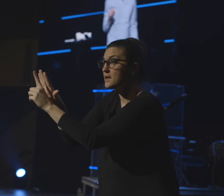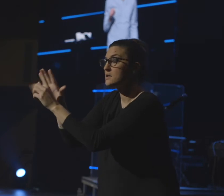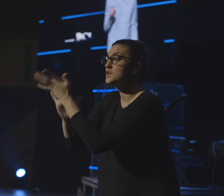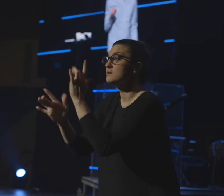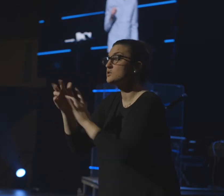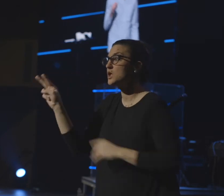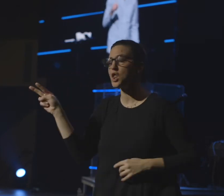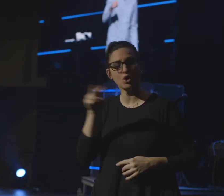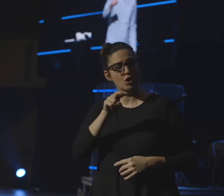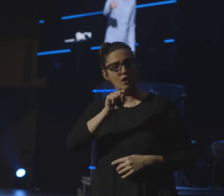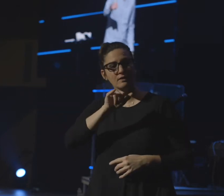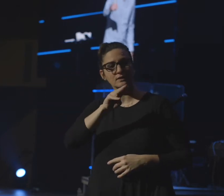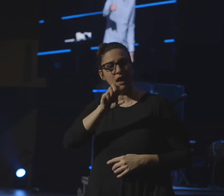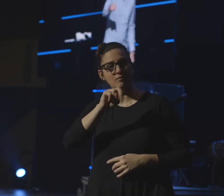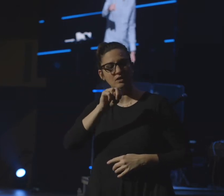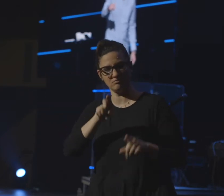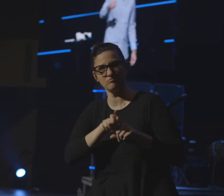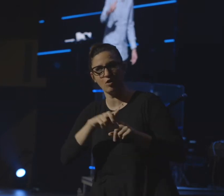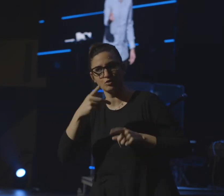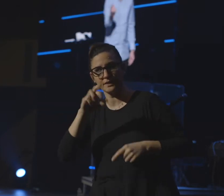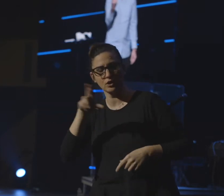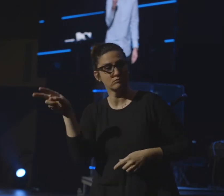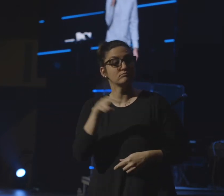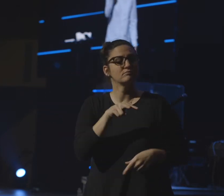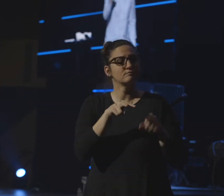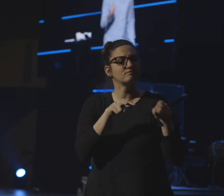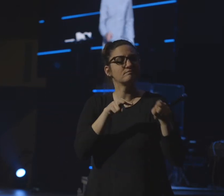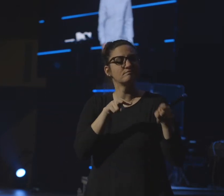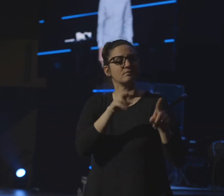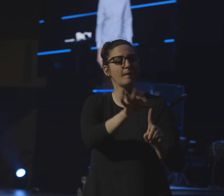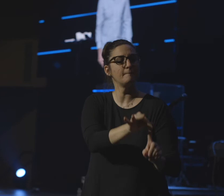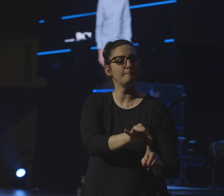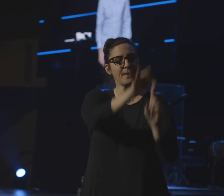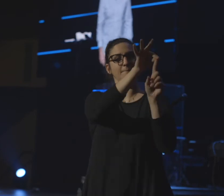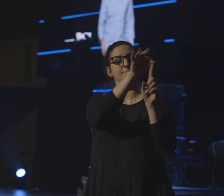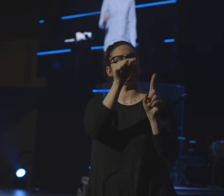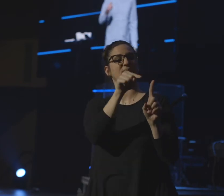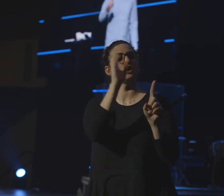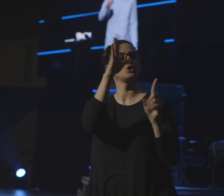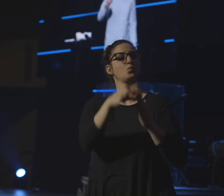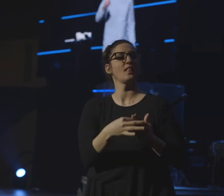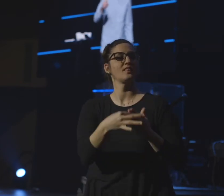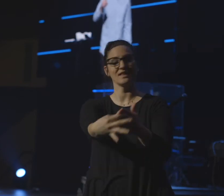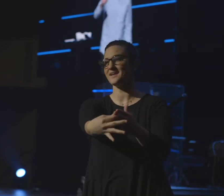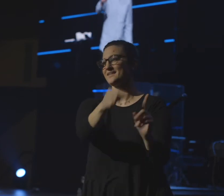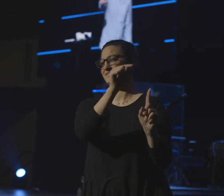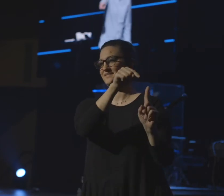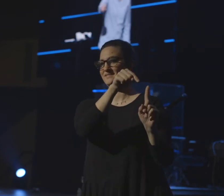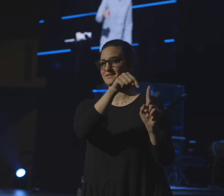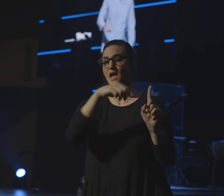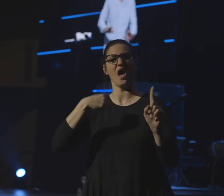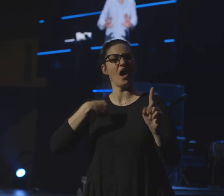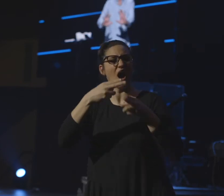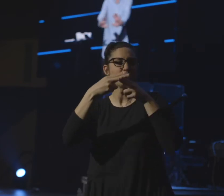name, son of Jonah, I'm singling you out for leadership. You will be called